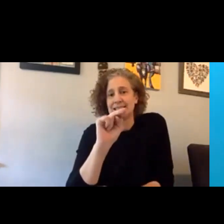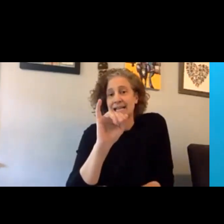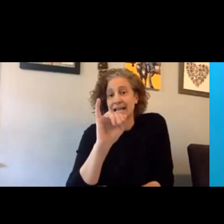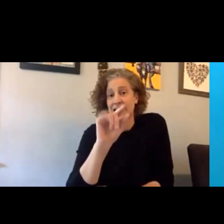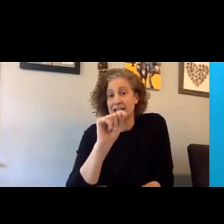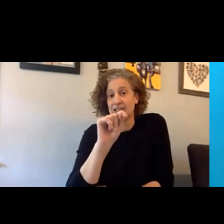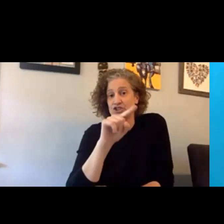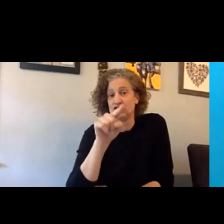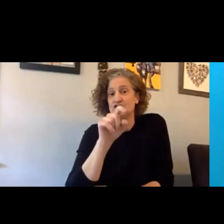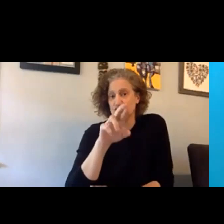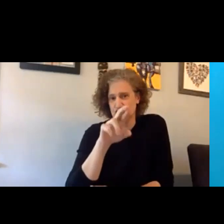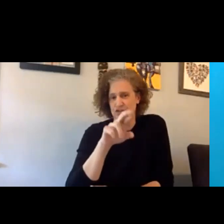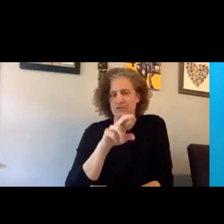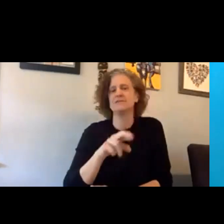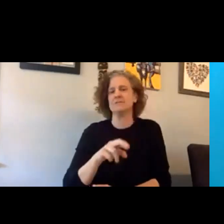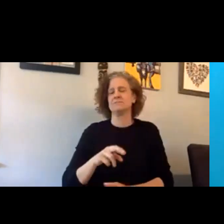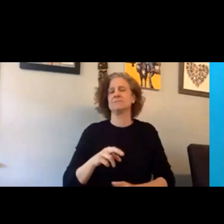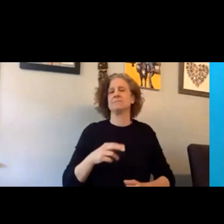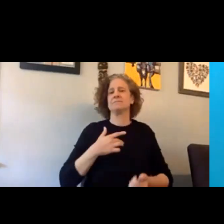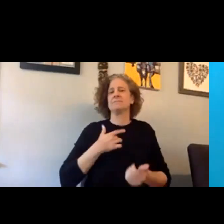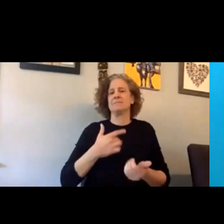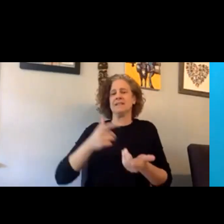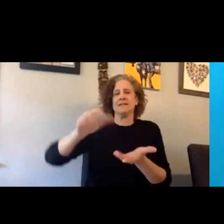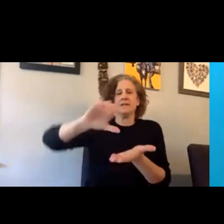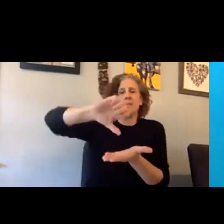Now, hand sanitizer.